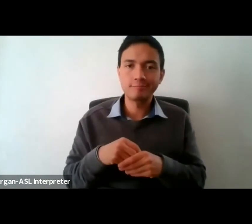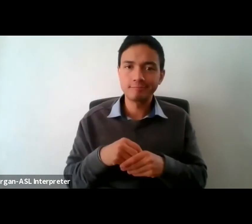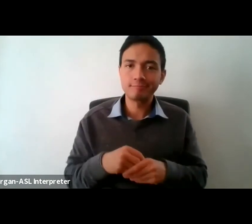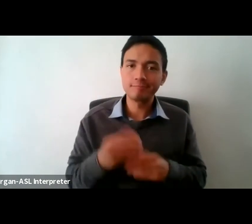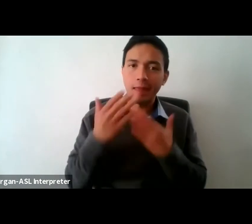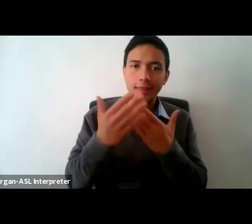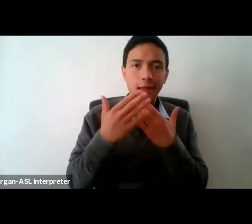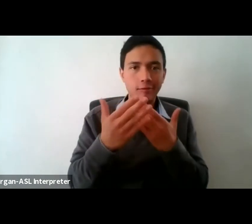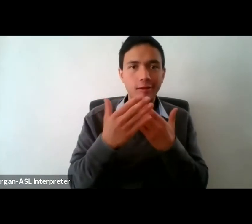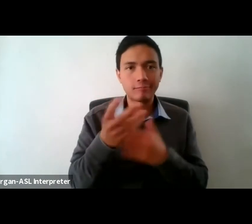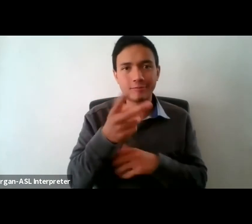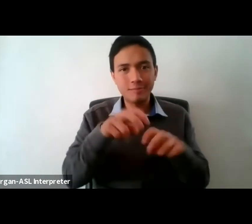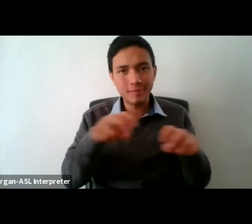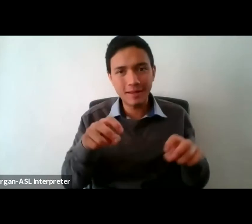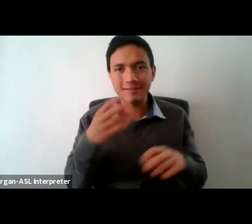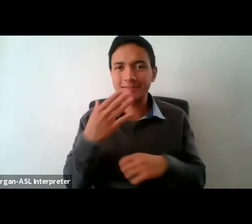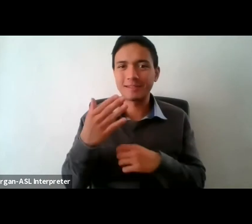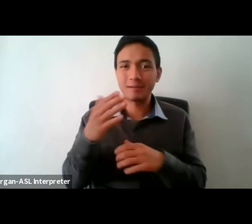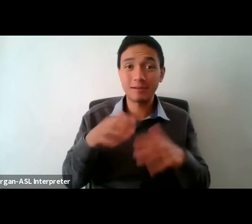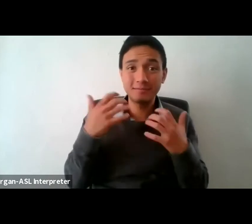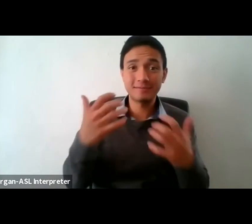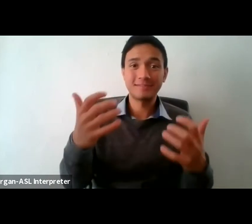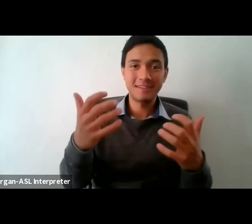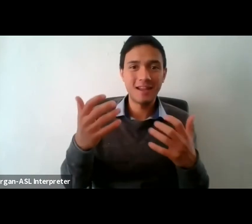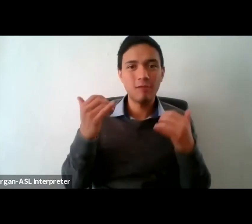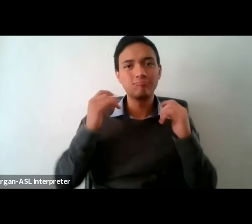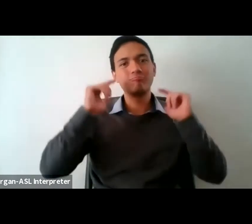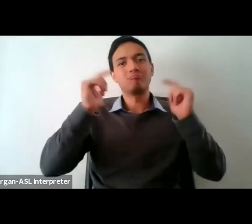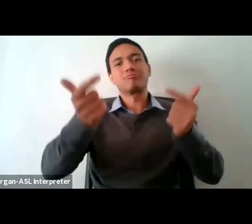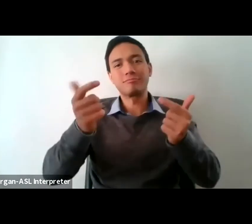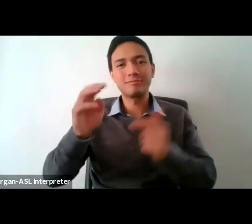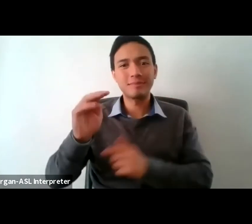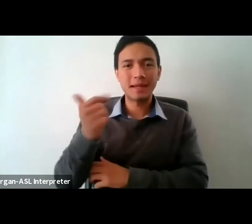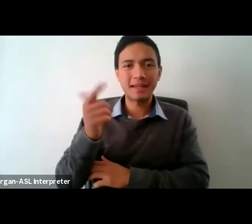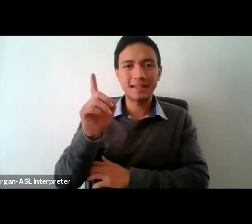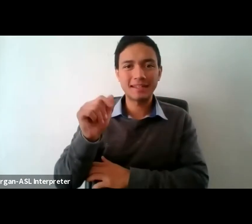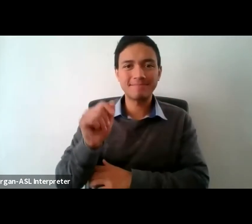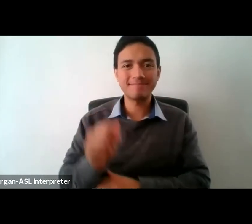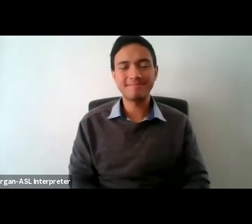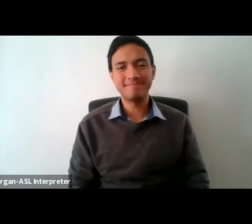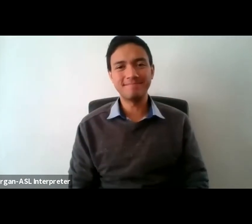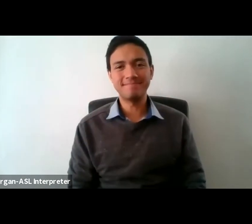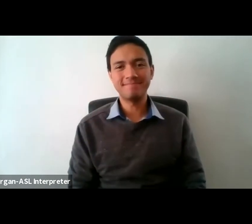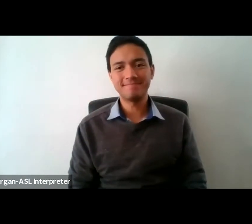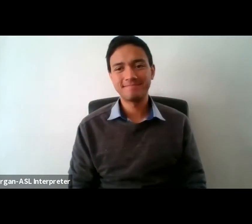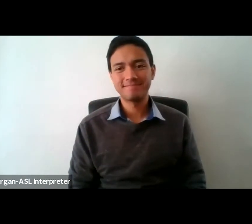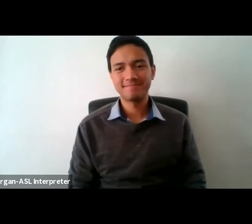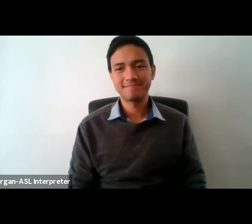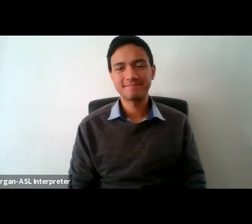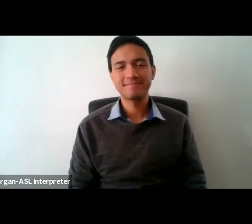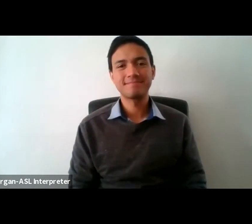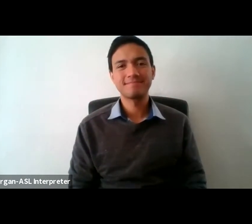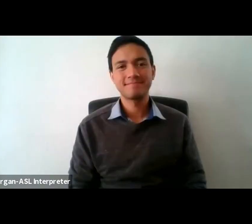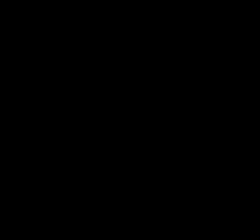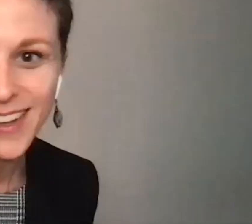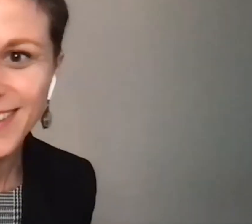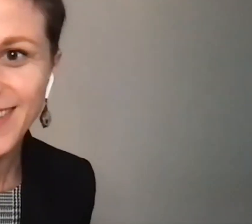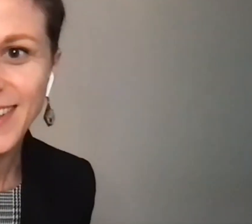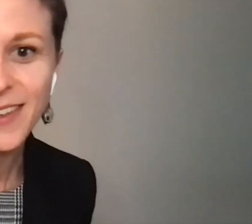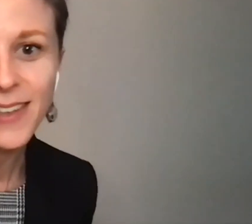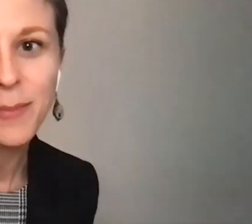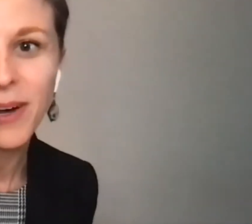thank you, panelists, and thank you, audience. And with that, I will hand back to Magda. Back to you. Thank you,